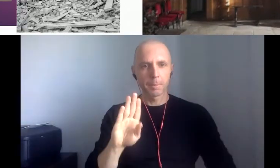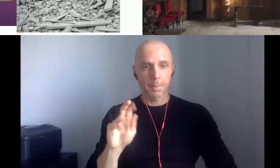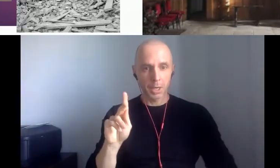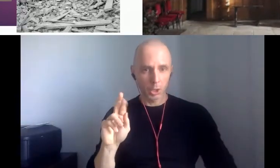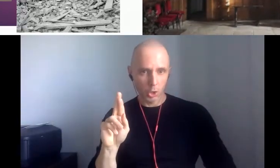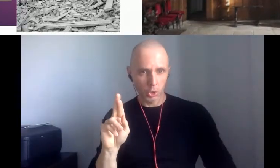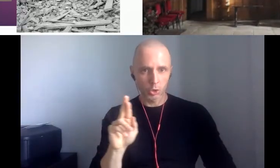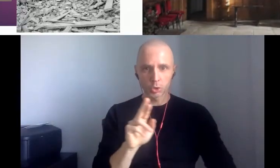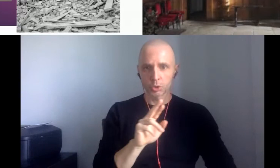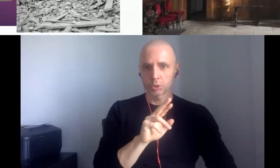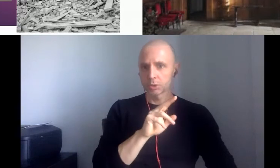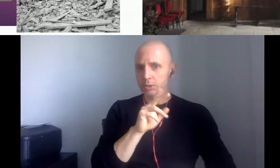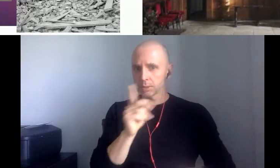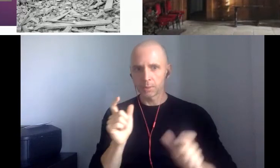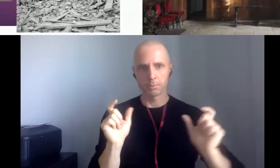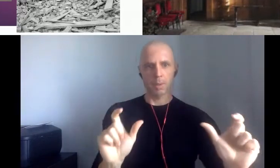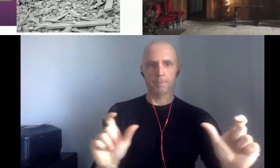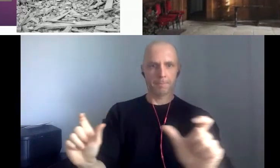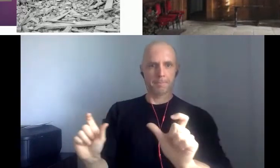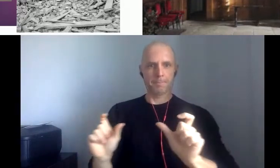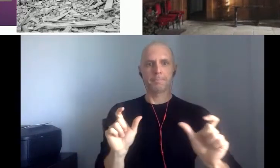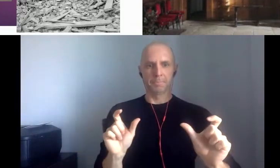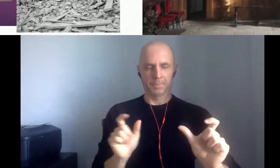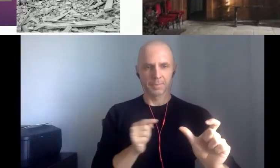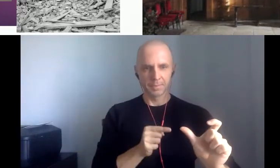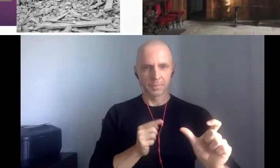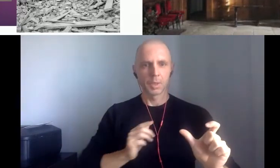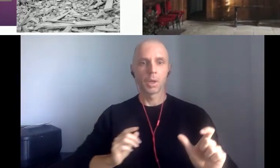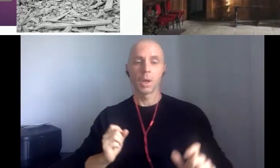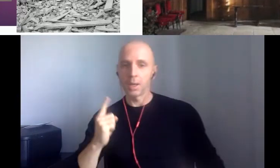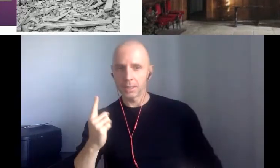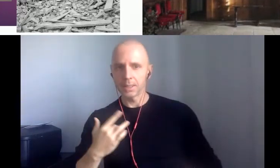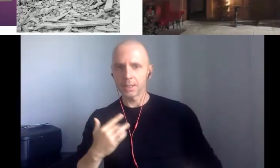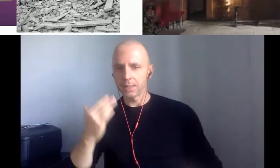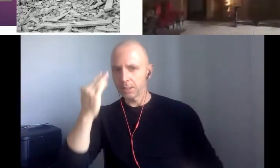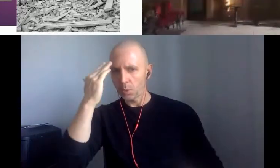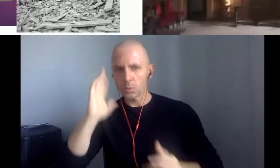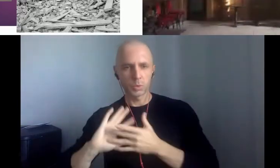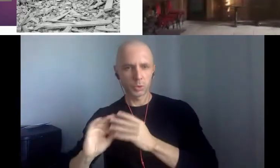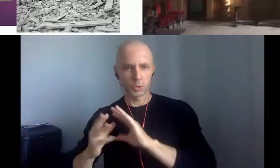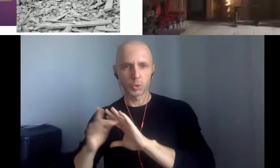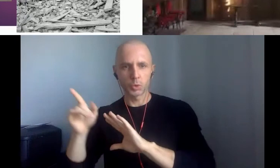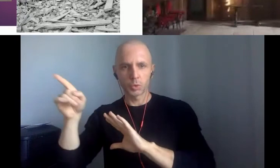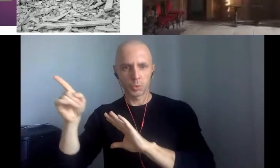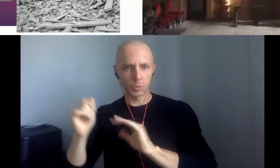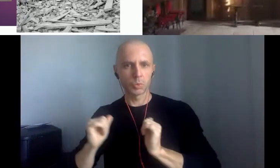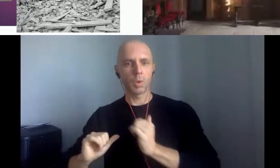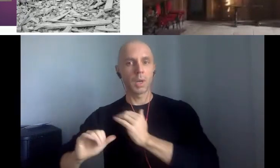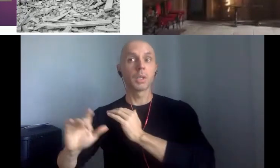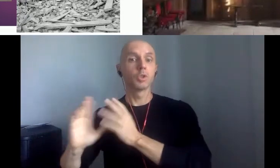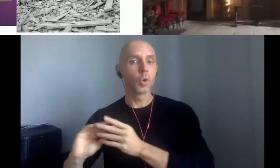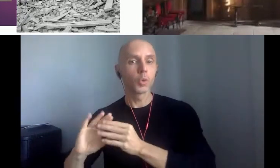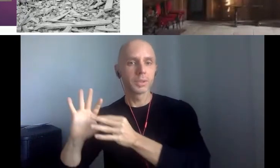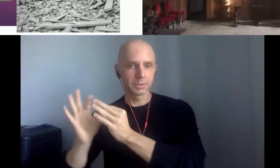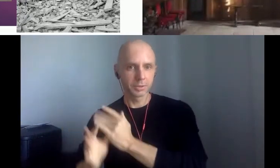So it could readily have become a target. And there are stories about the castle being strafed by German aircrafts, by fighter bombers. I